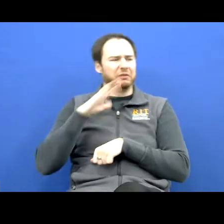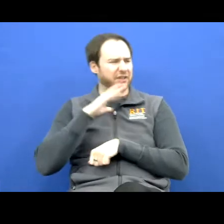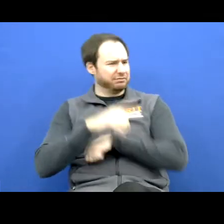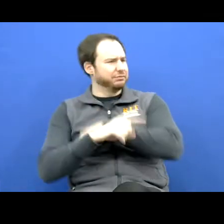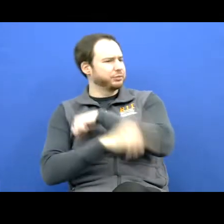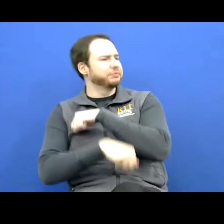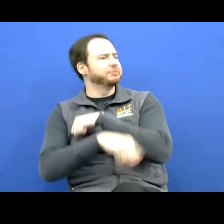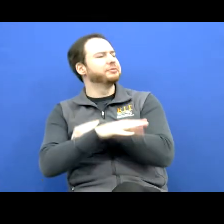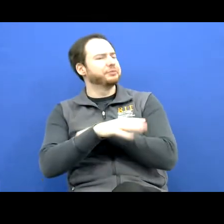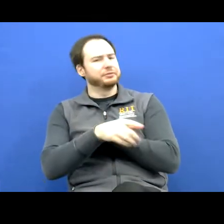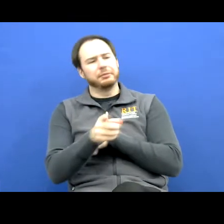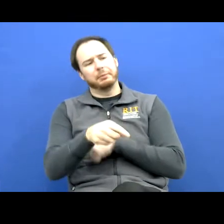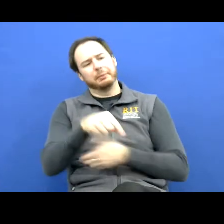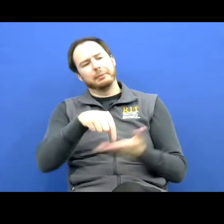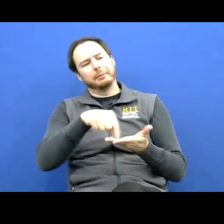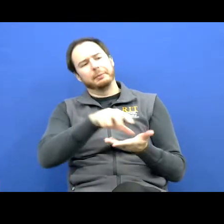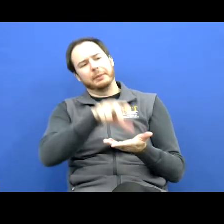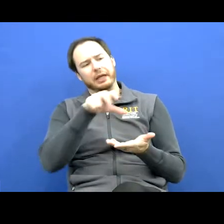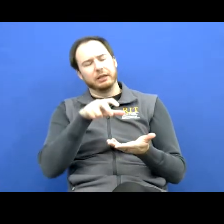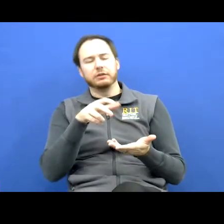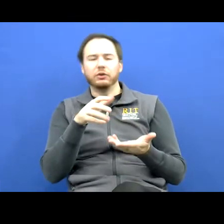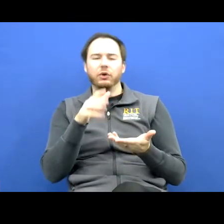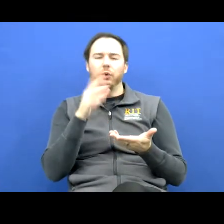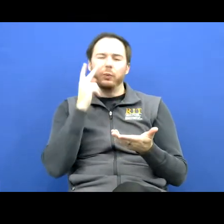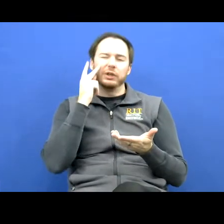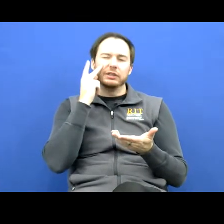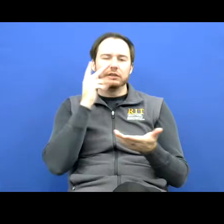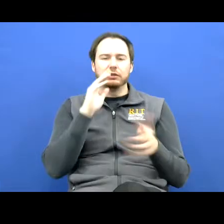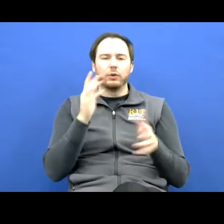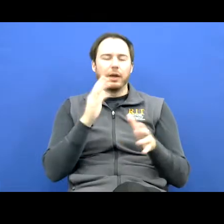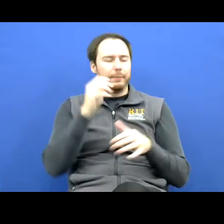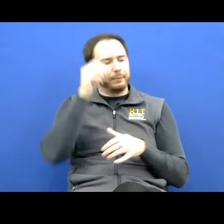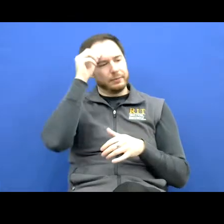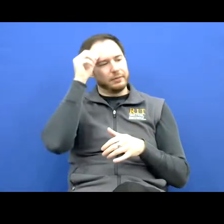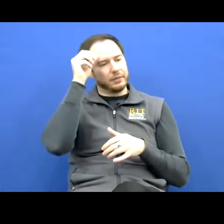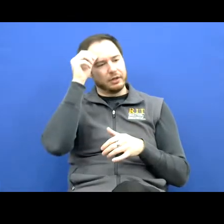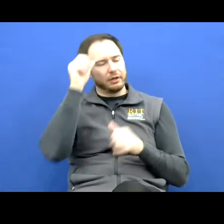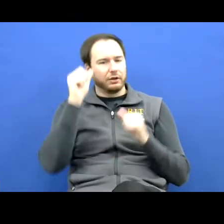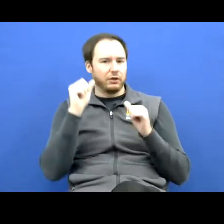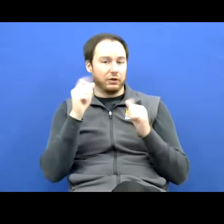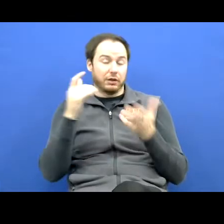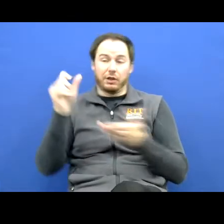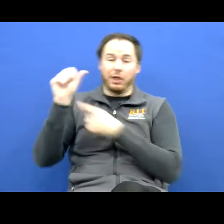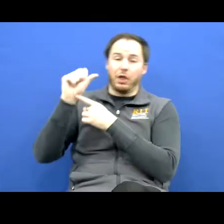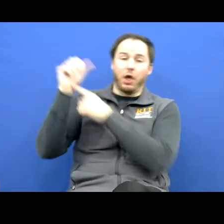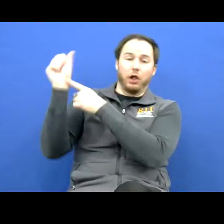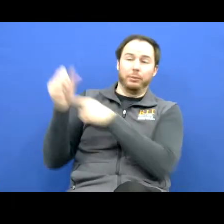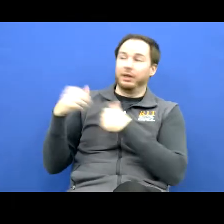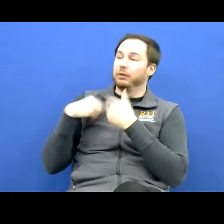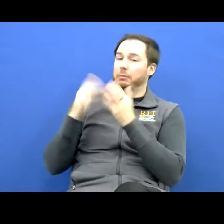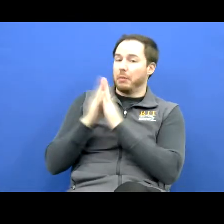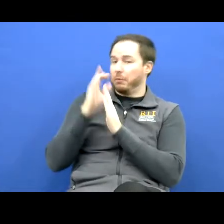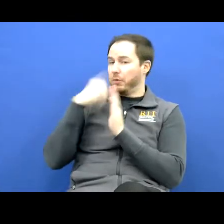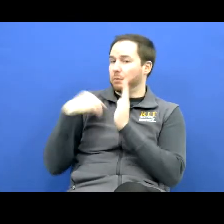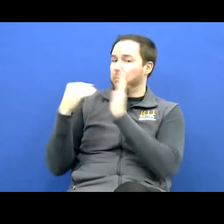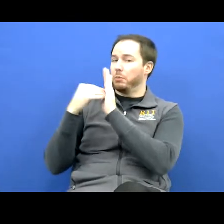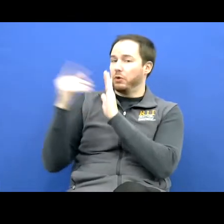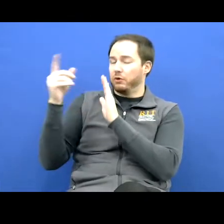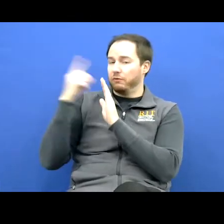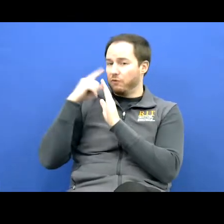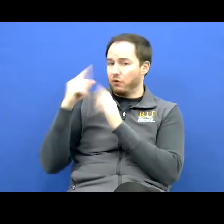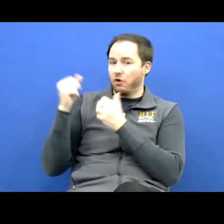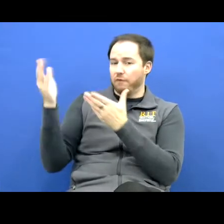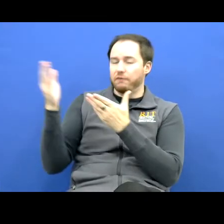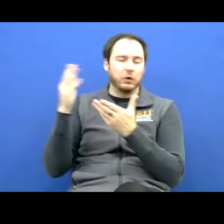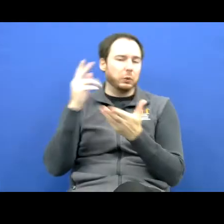penalty. So we'll see what happens. It's Albany. Who knows what Albany's going to do, but it's worth a